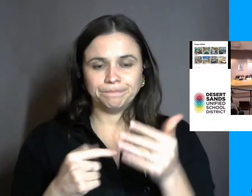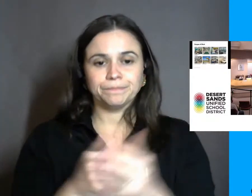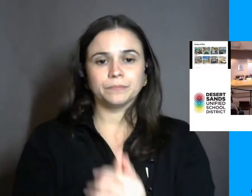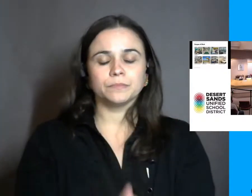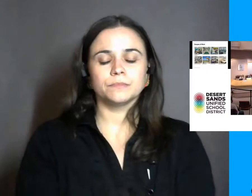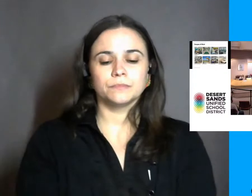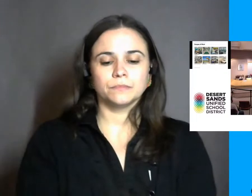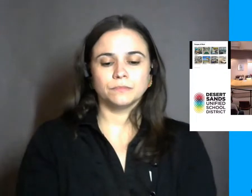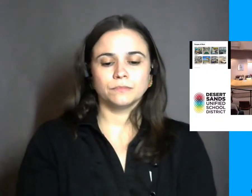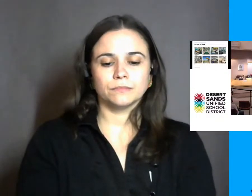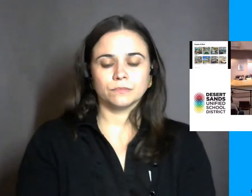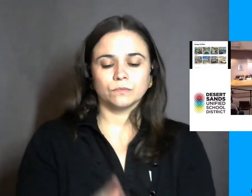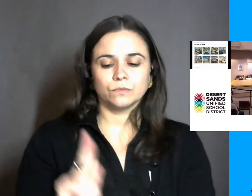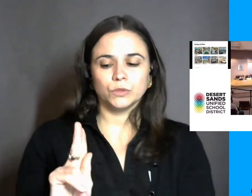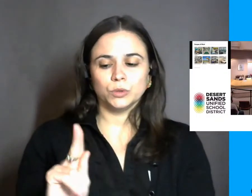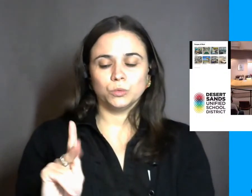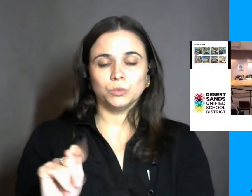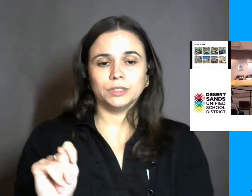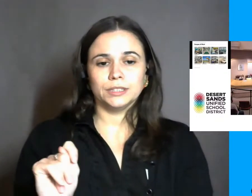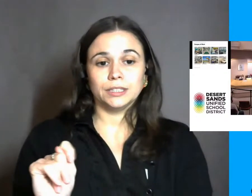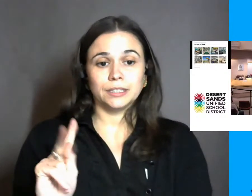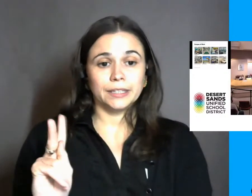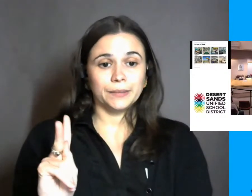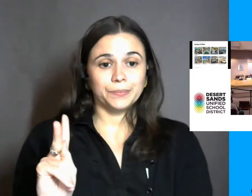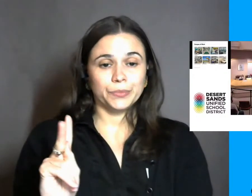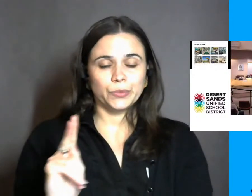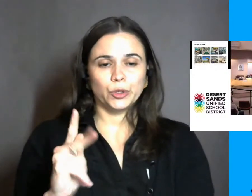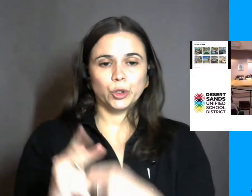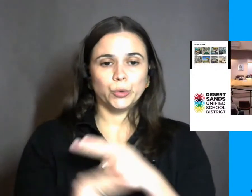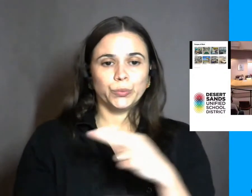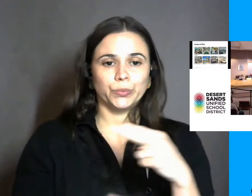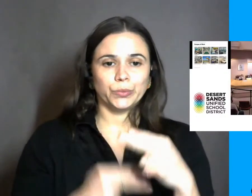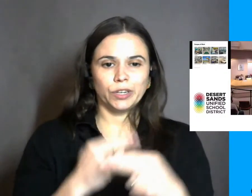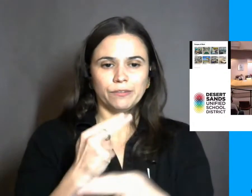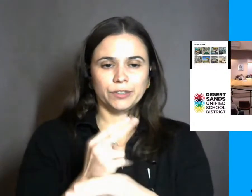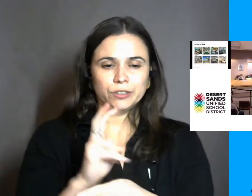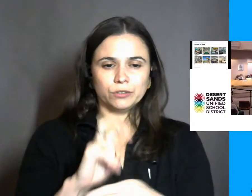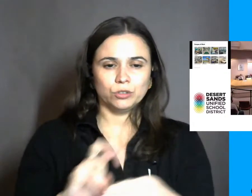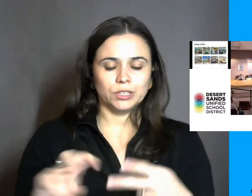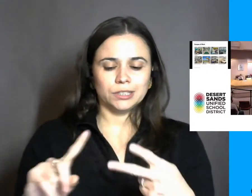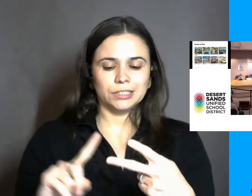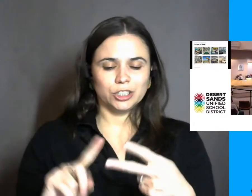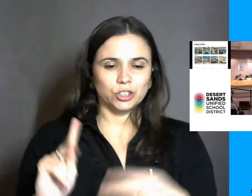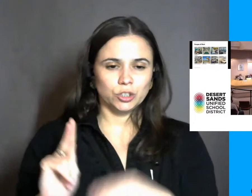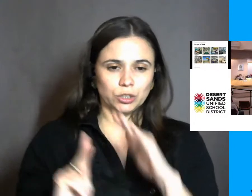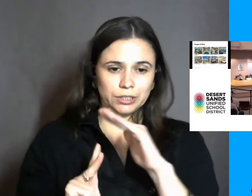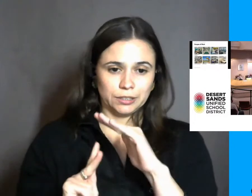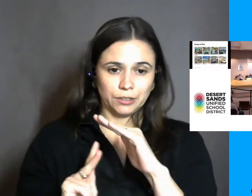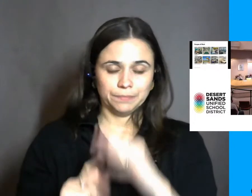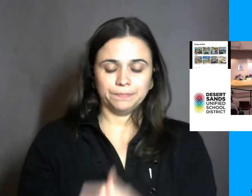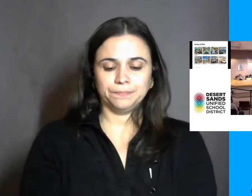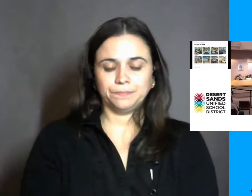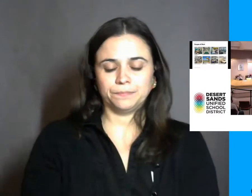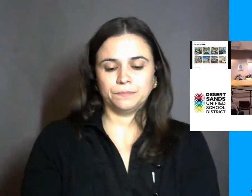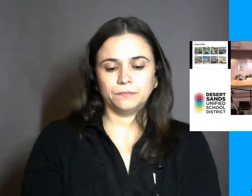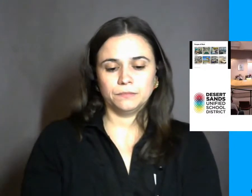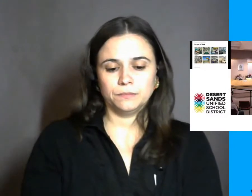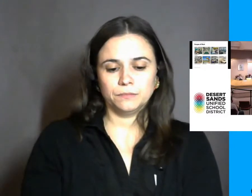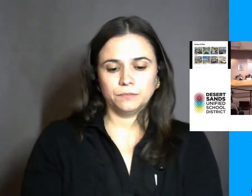so Universal Transitional Kindergarten. We're looking at gymnasium pavilion renovations. One of the things that we heard from site